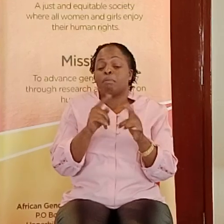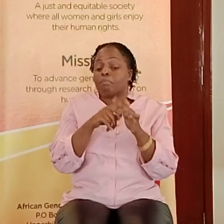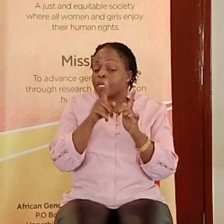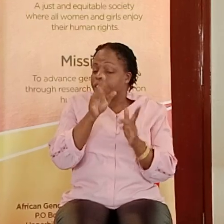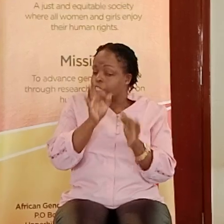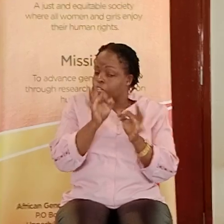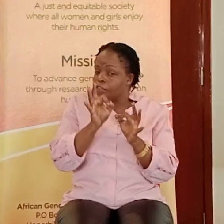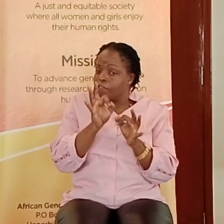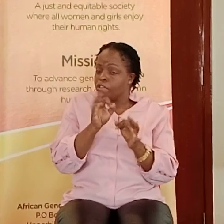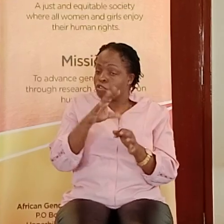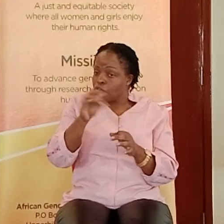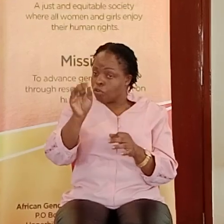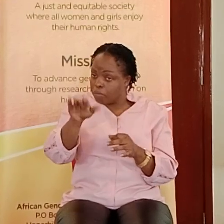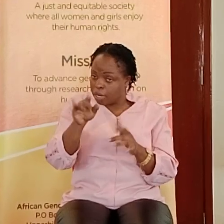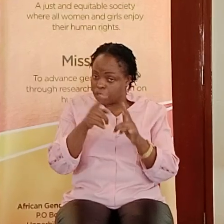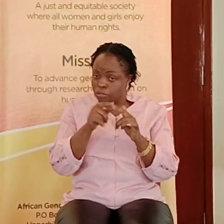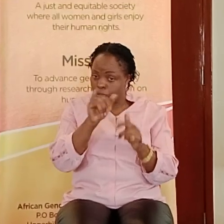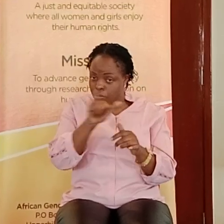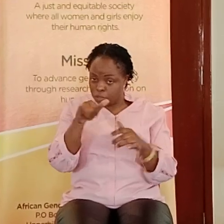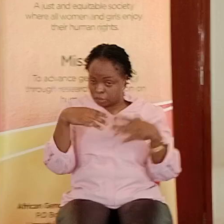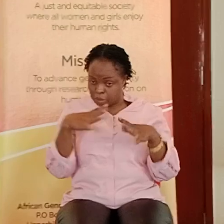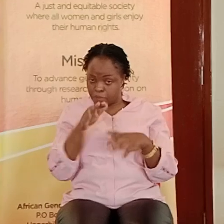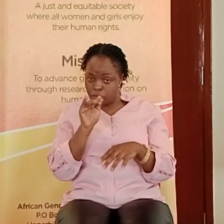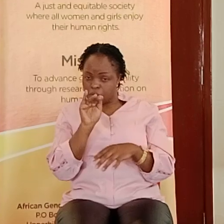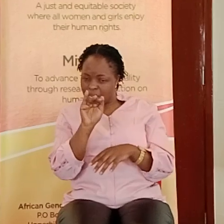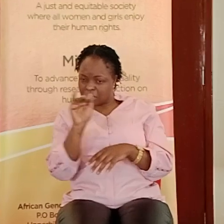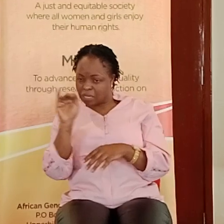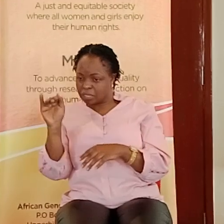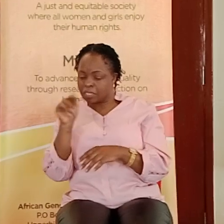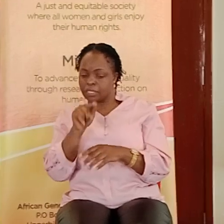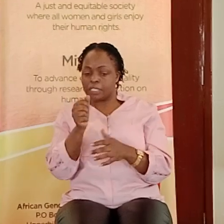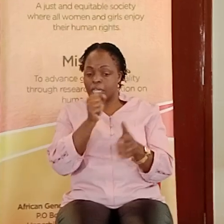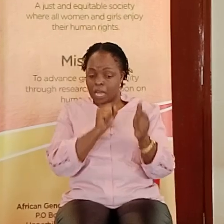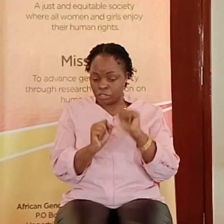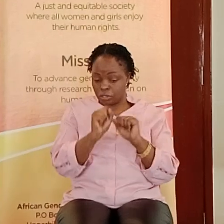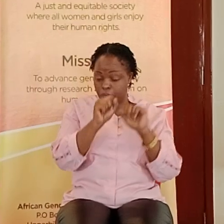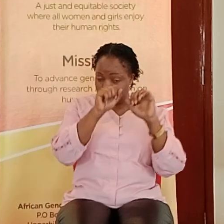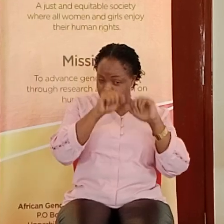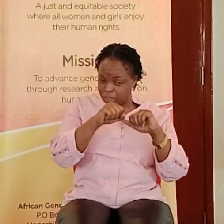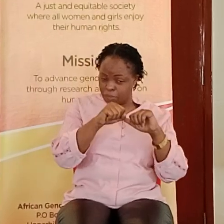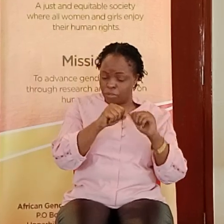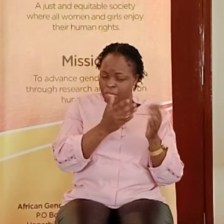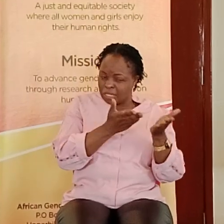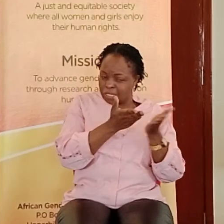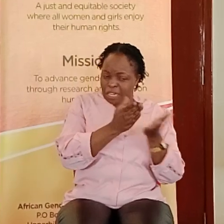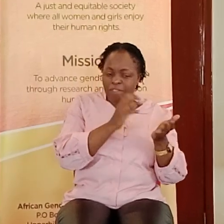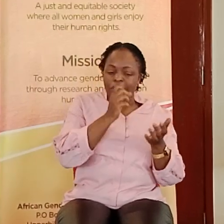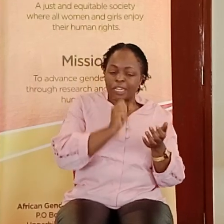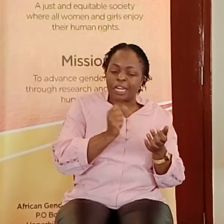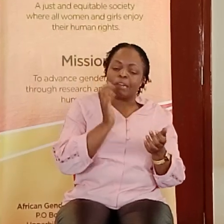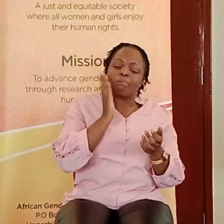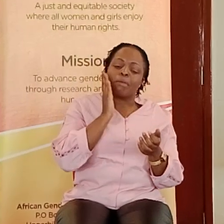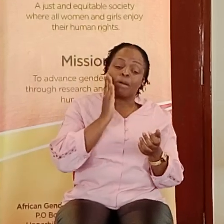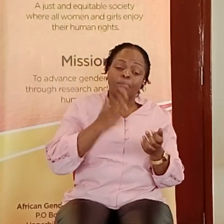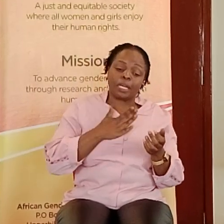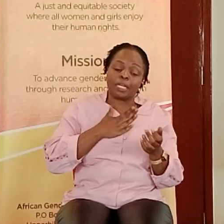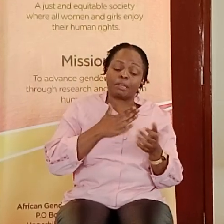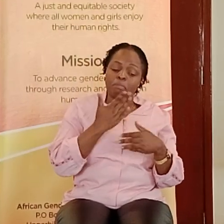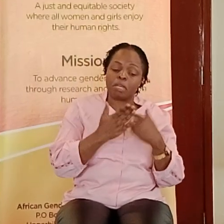and asking yourself, so this action is going to serve my grandmother who is probably 80 years? Is it going to serve my